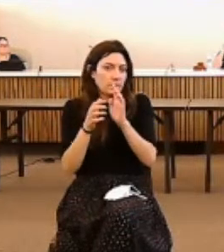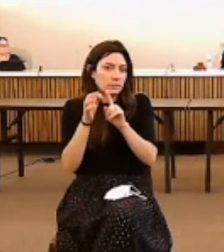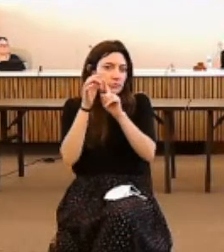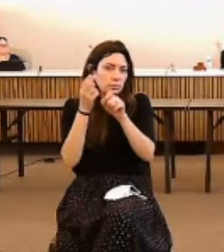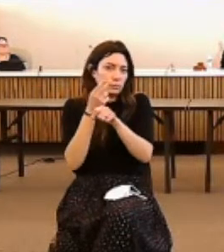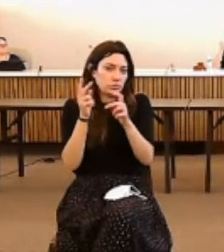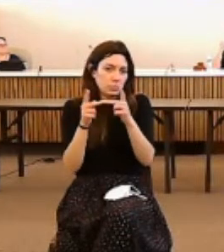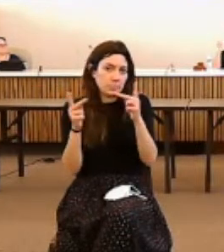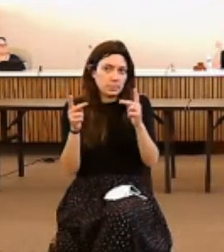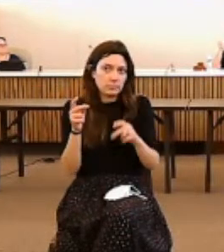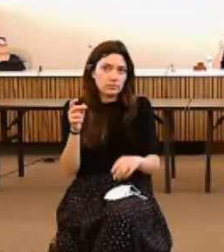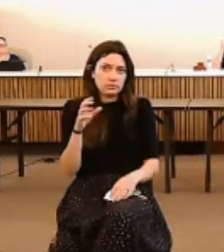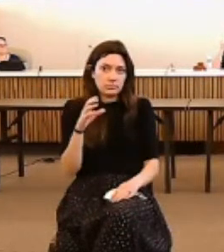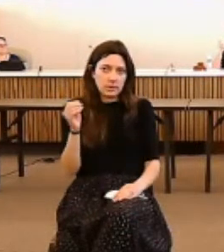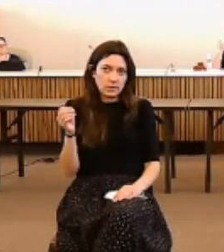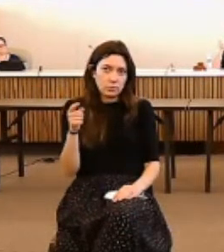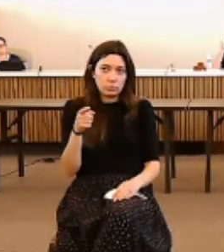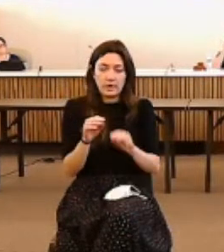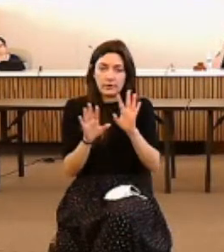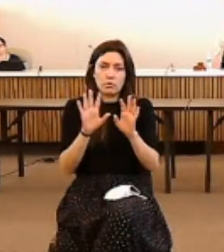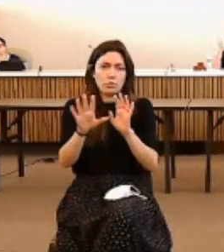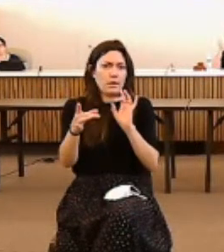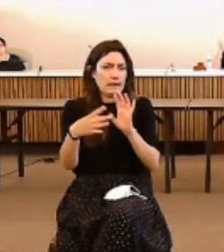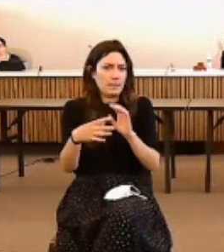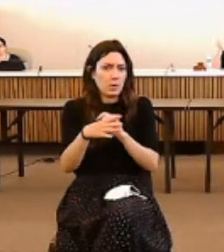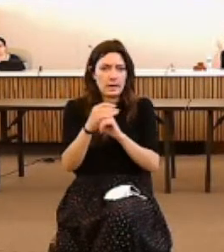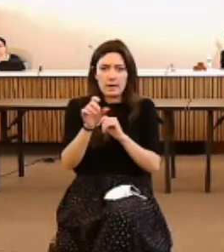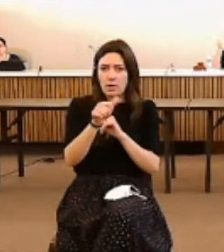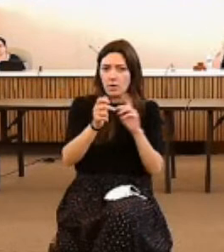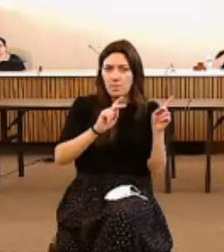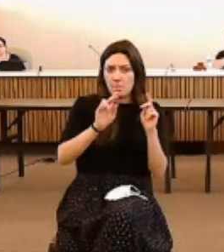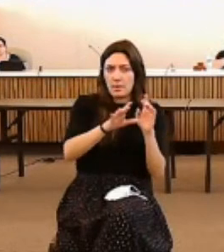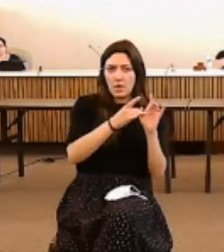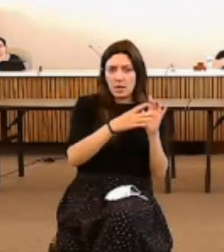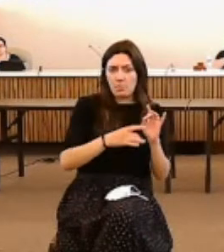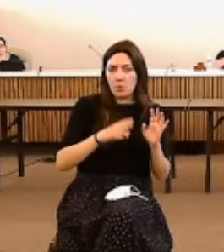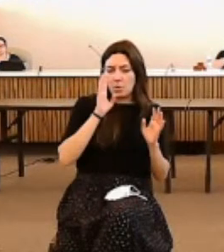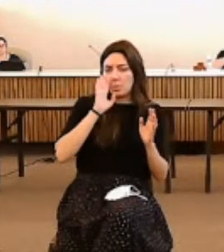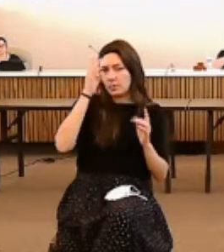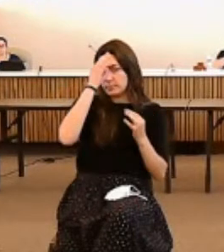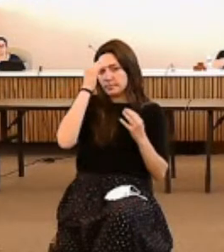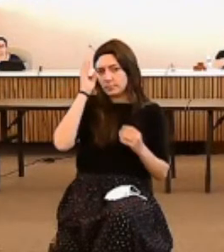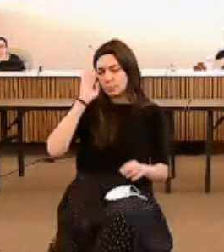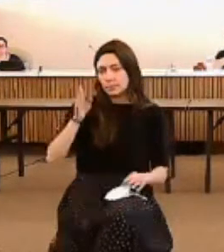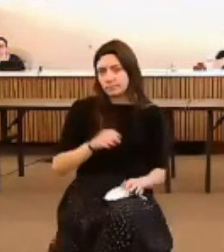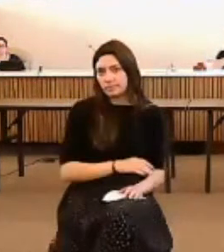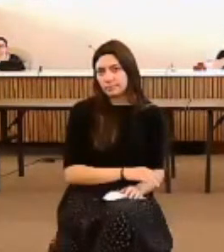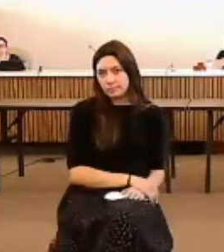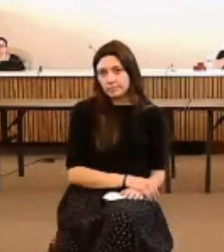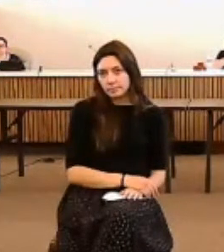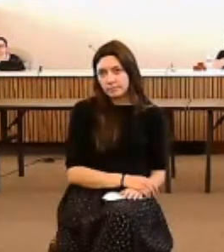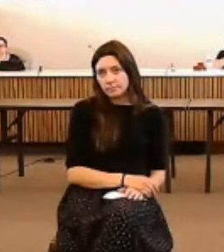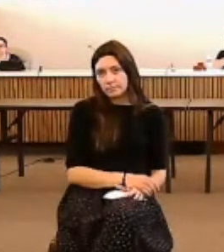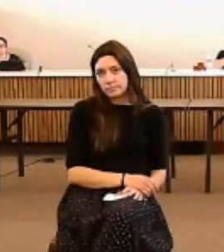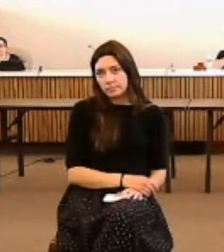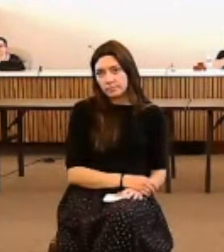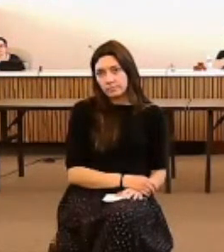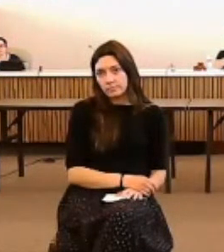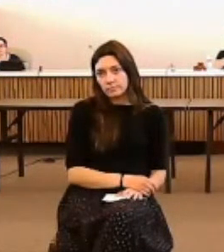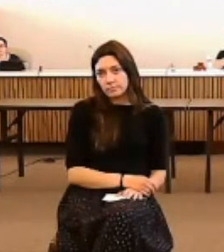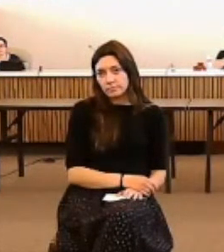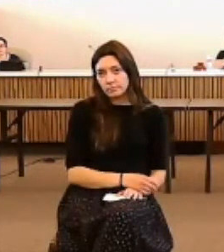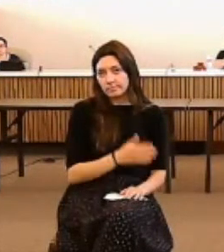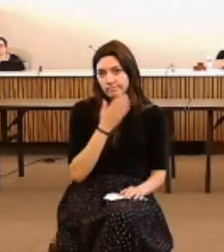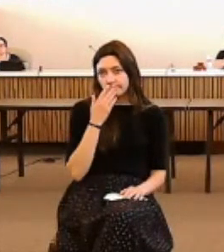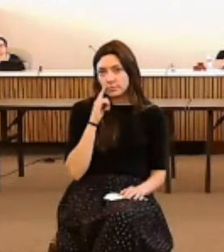and obviously your input and the other neighbors' inputs will be something this town board will take into account when we're looking at Okay. this. Well,